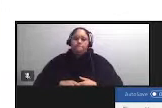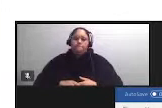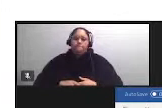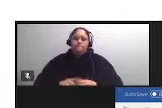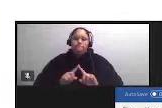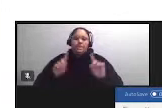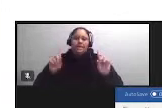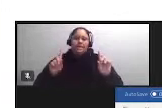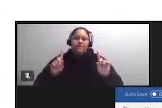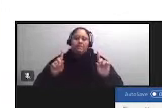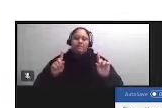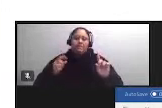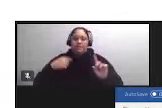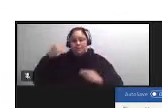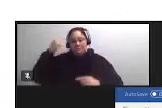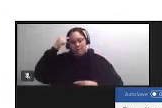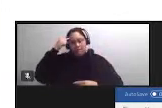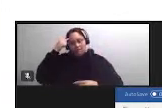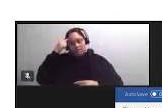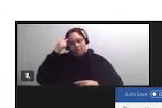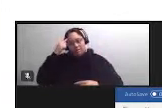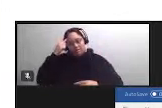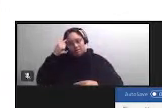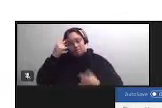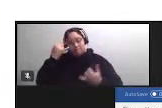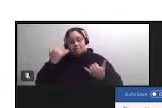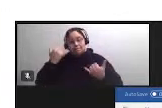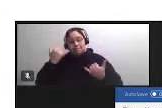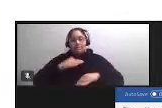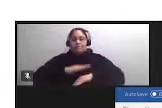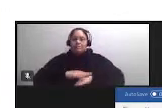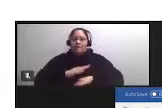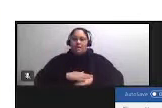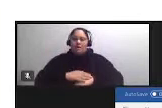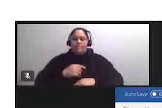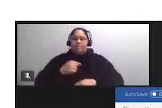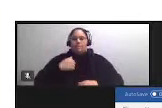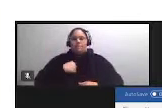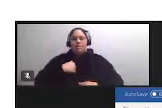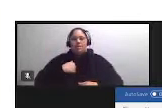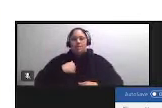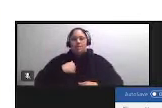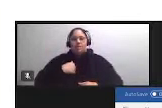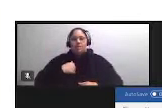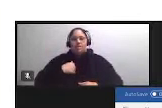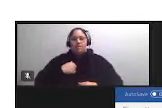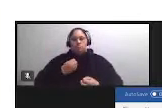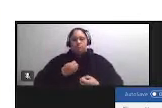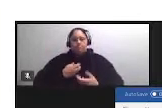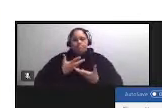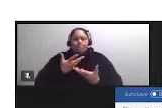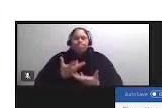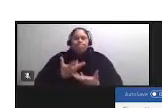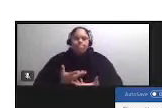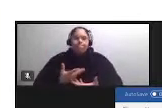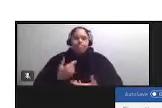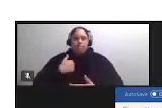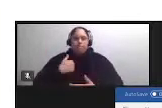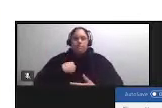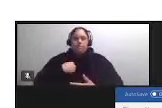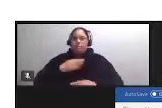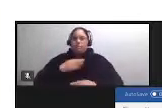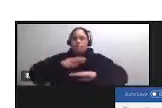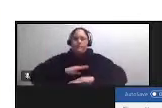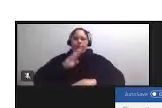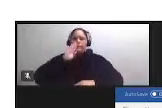But I think it's about time that I seriously express my dissatisfaction